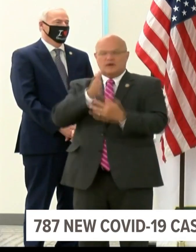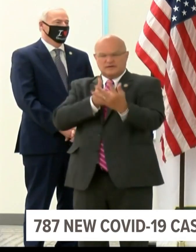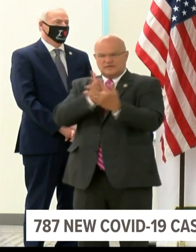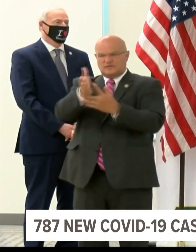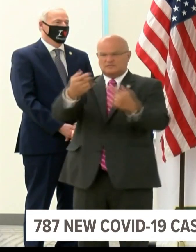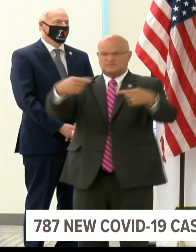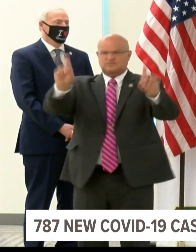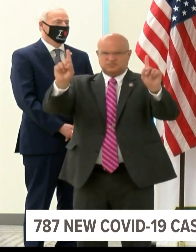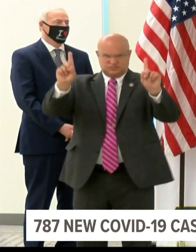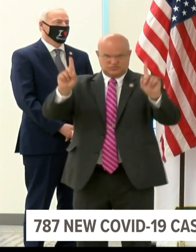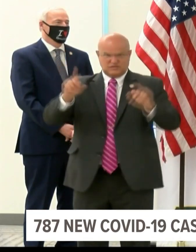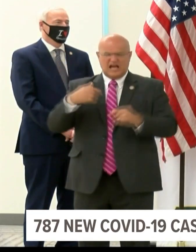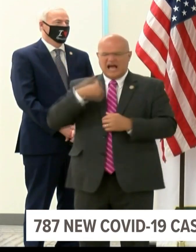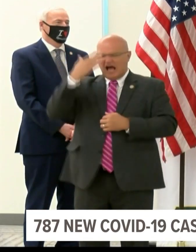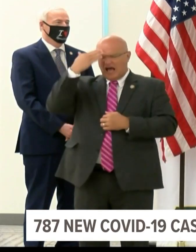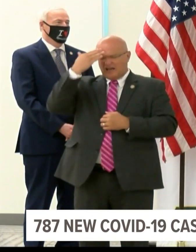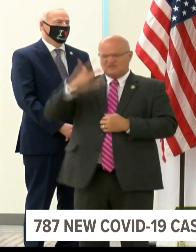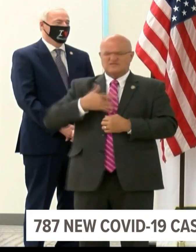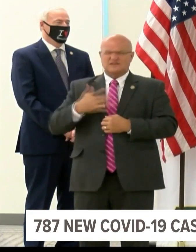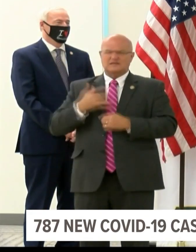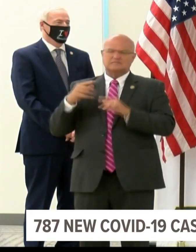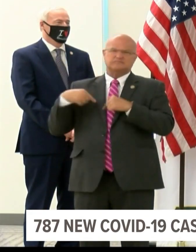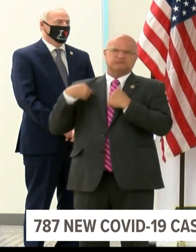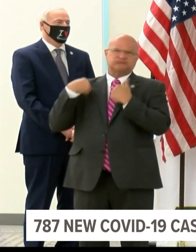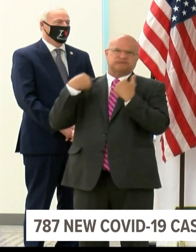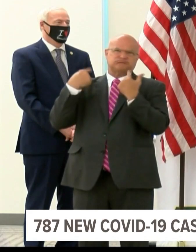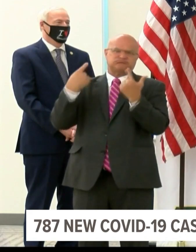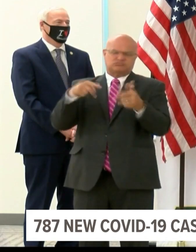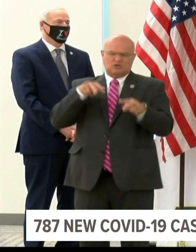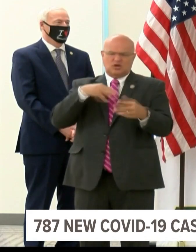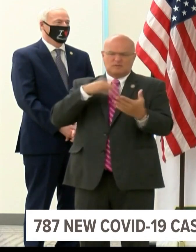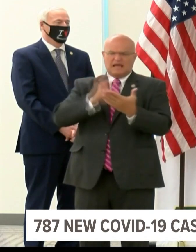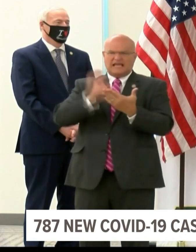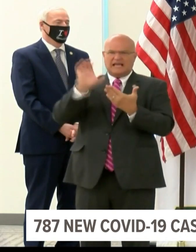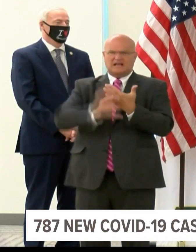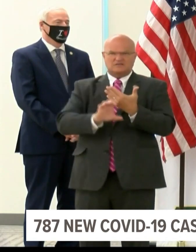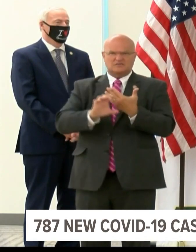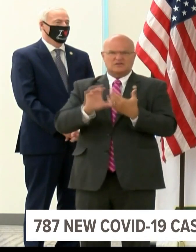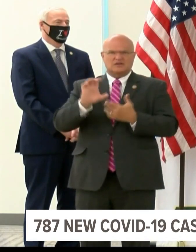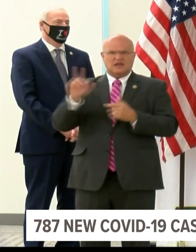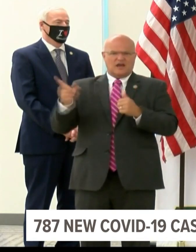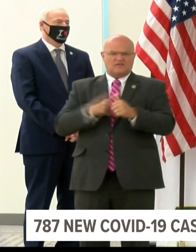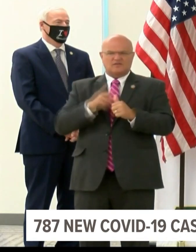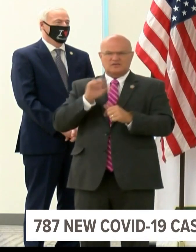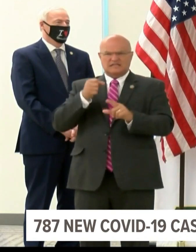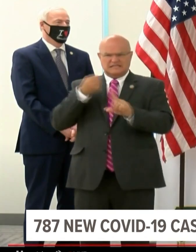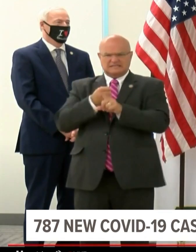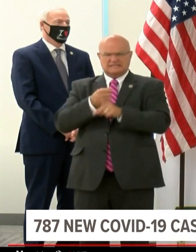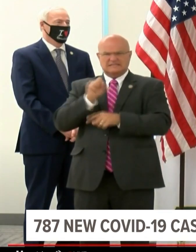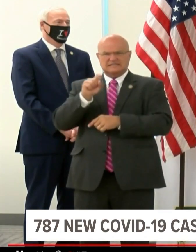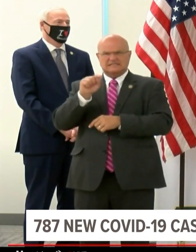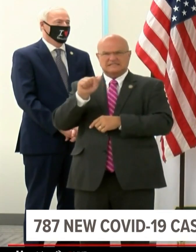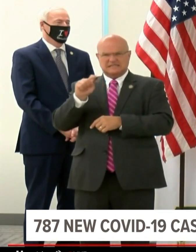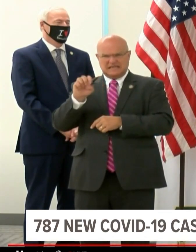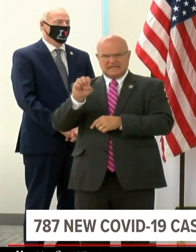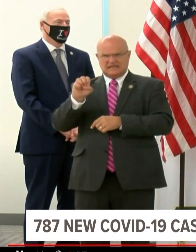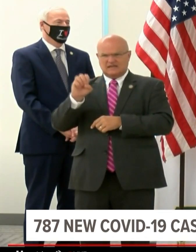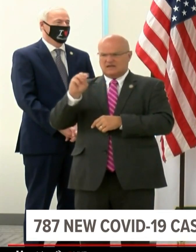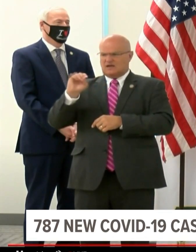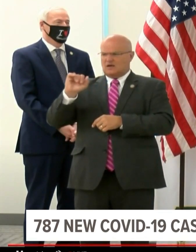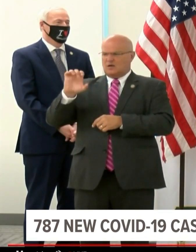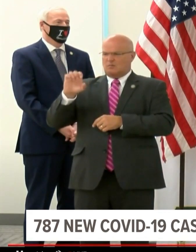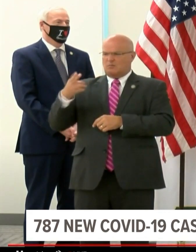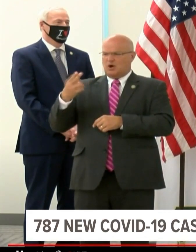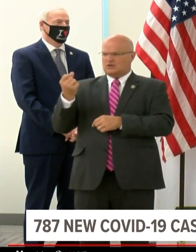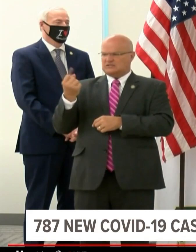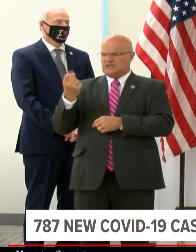this is going on forever. I know I was looking at my calendar and realizing that our first case in the state of Arkansas was March 11th, and it seems like a